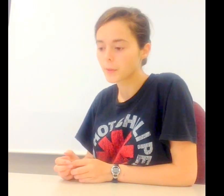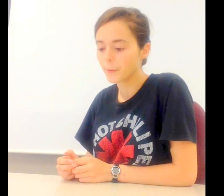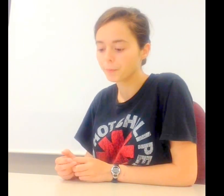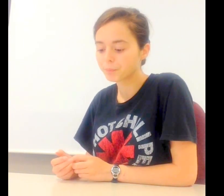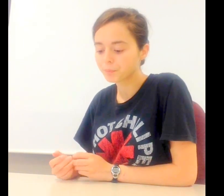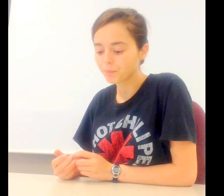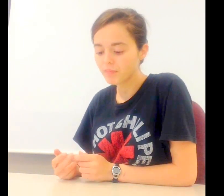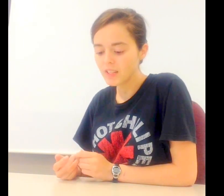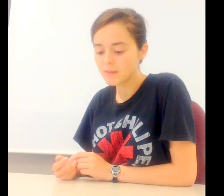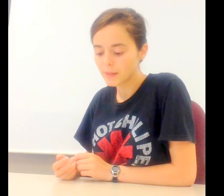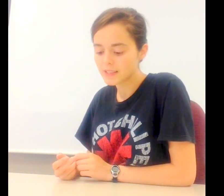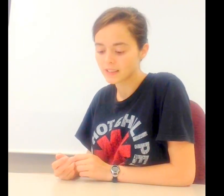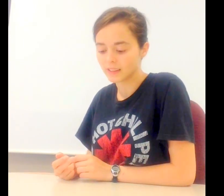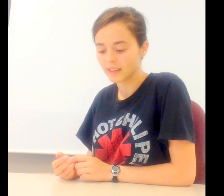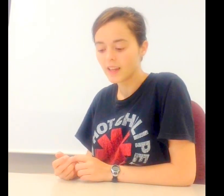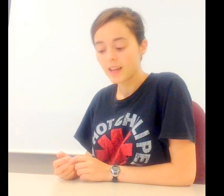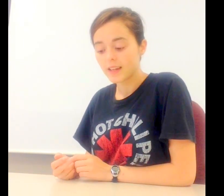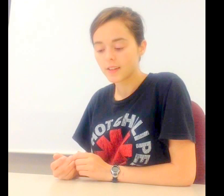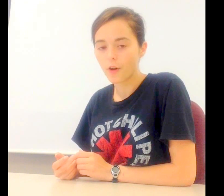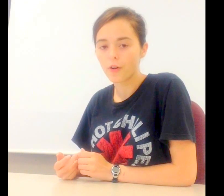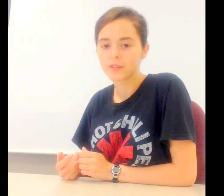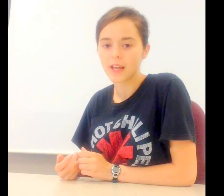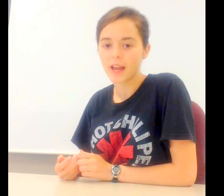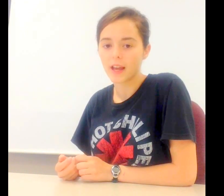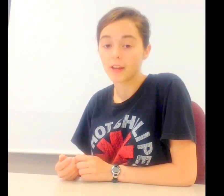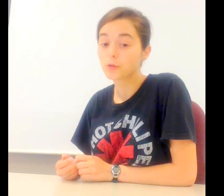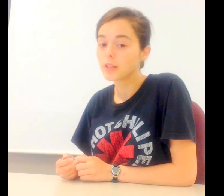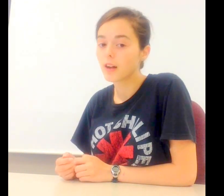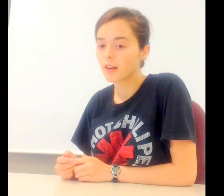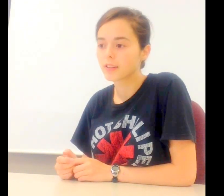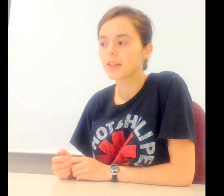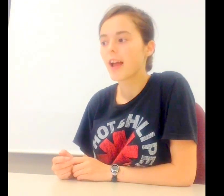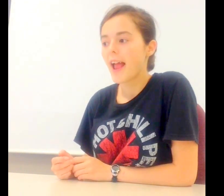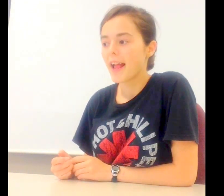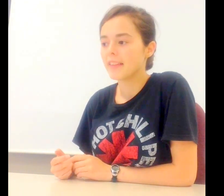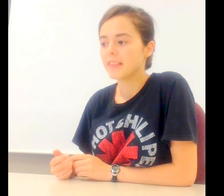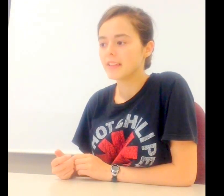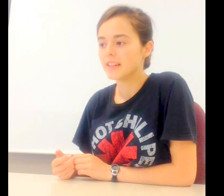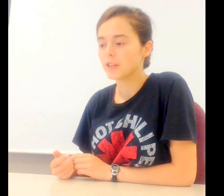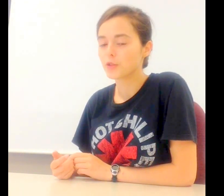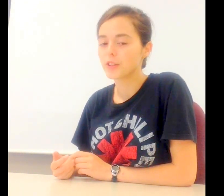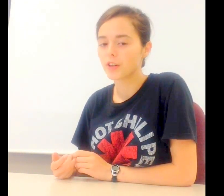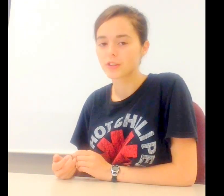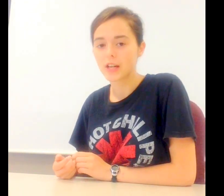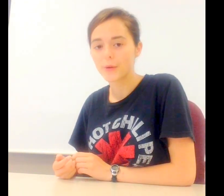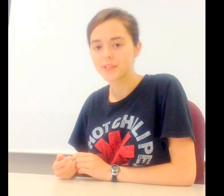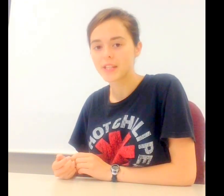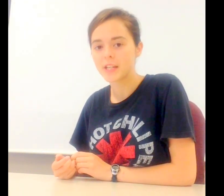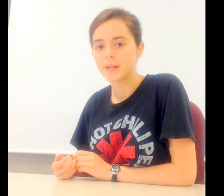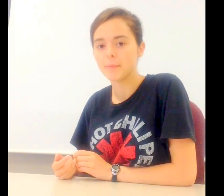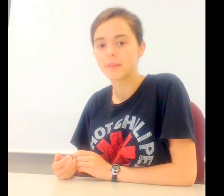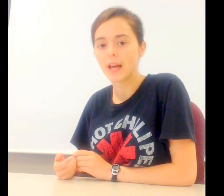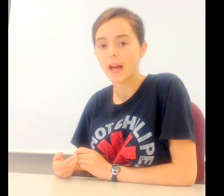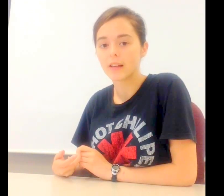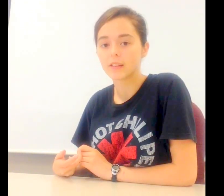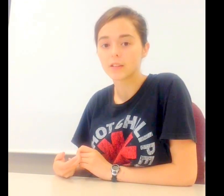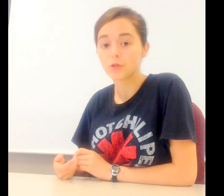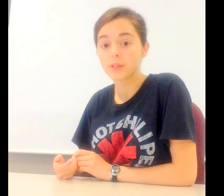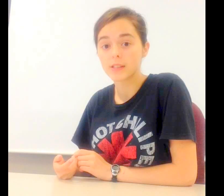So basically he calls a tree doctor, and then the tree doctor tells him that the tree is